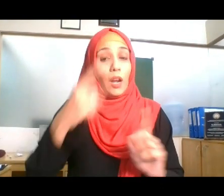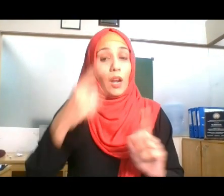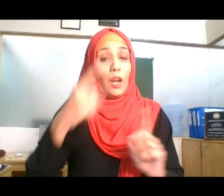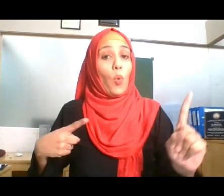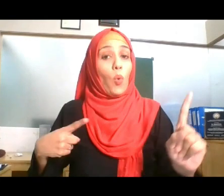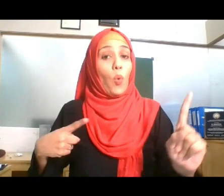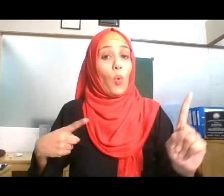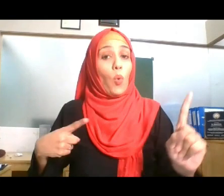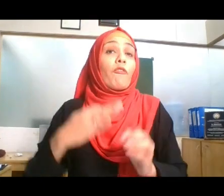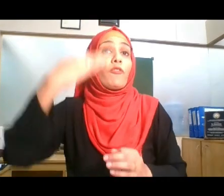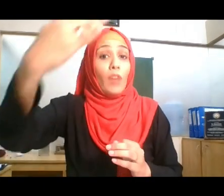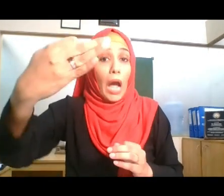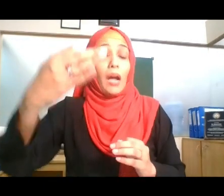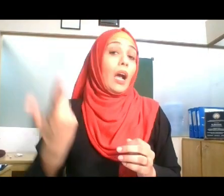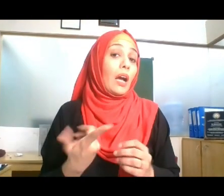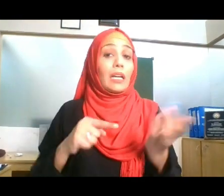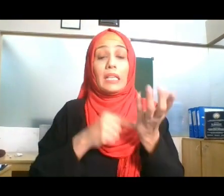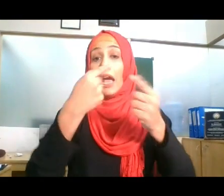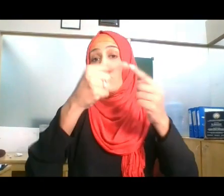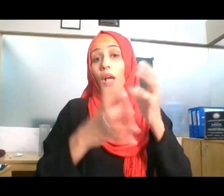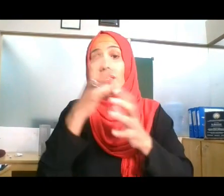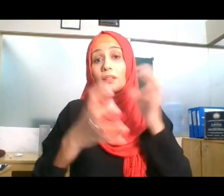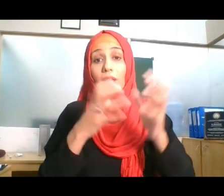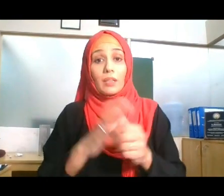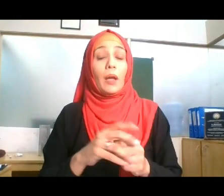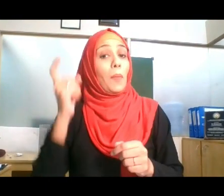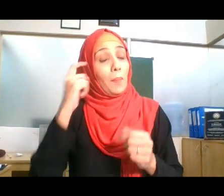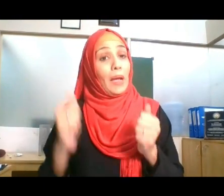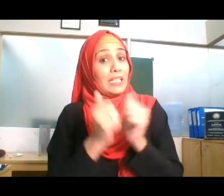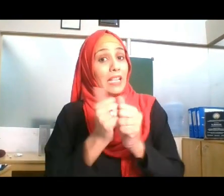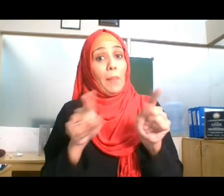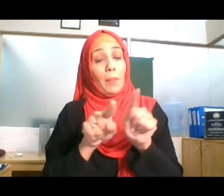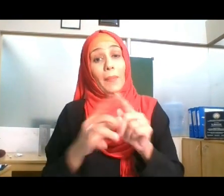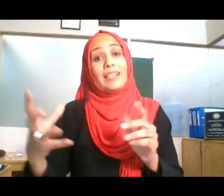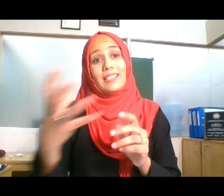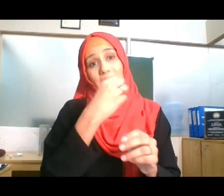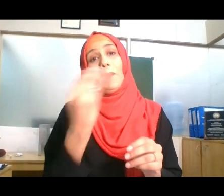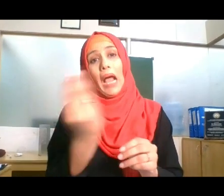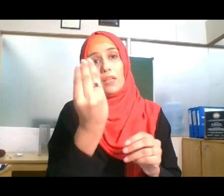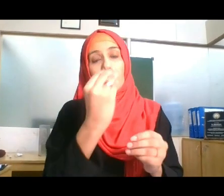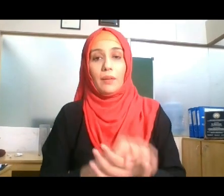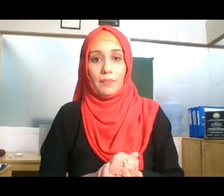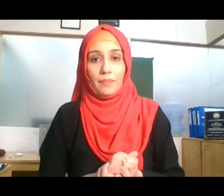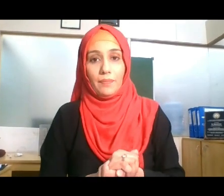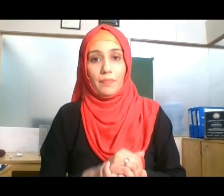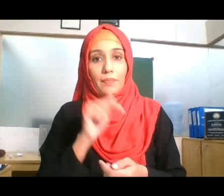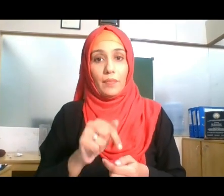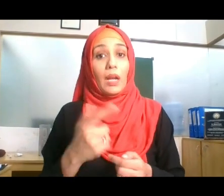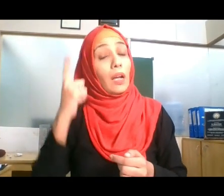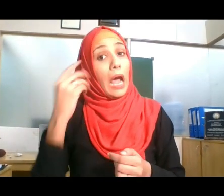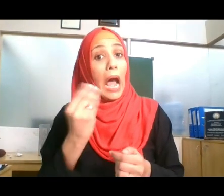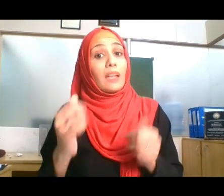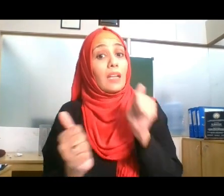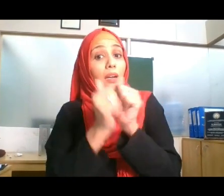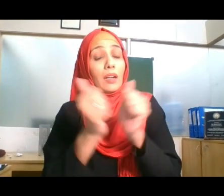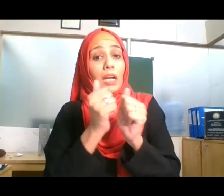future technologies from the start are accessible. The program includes best practices in accessible